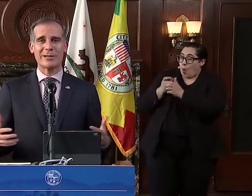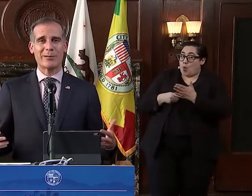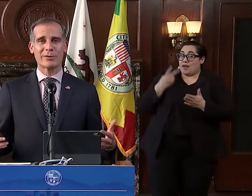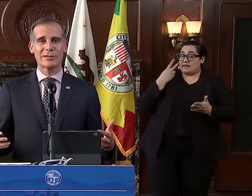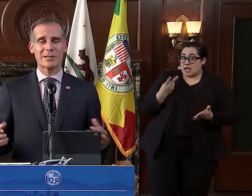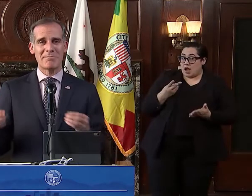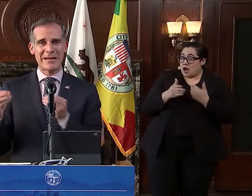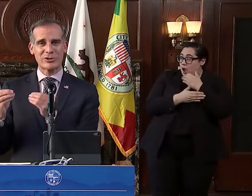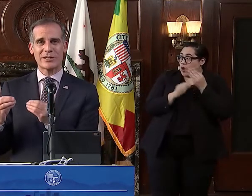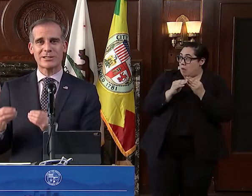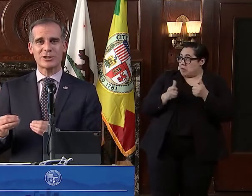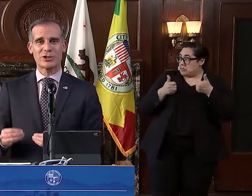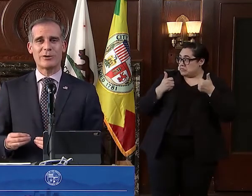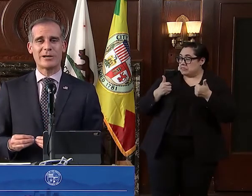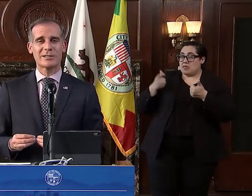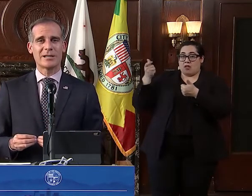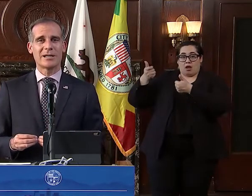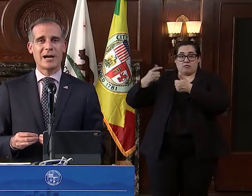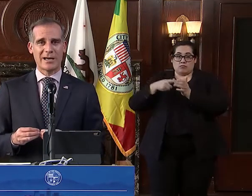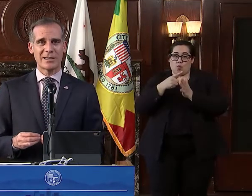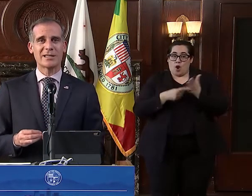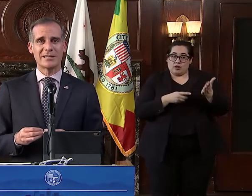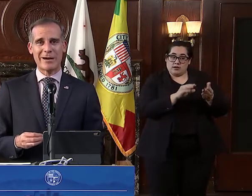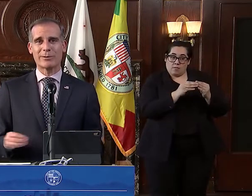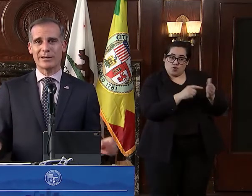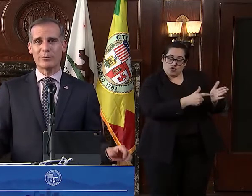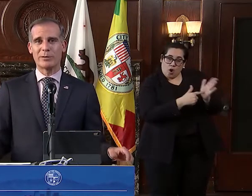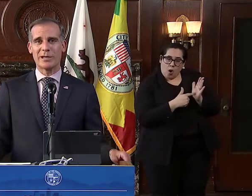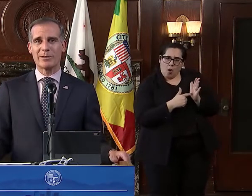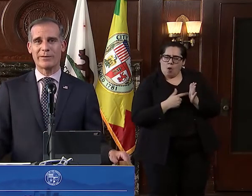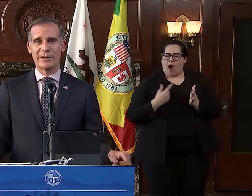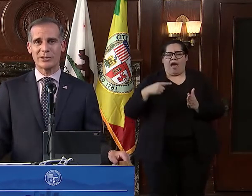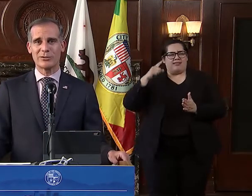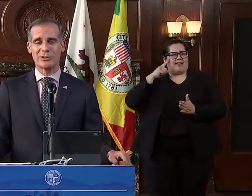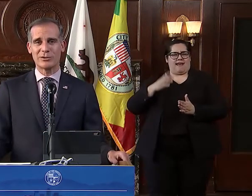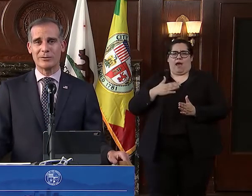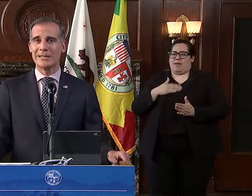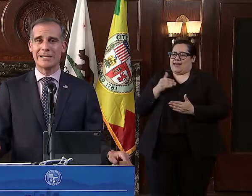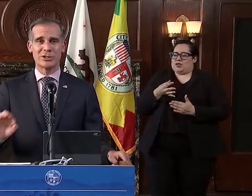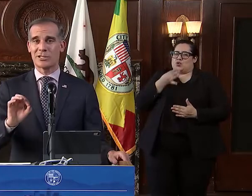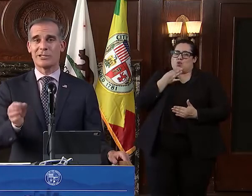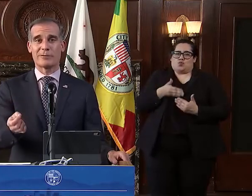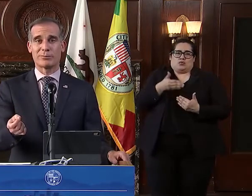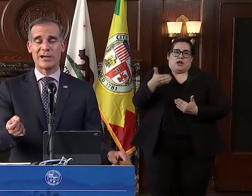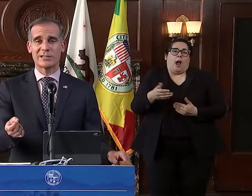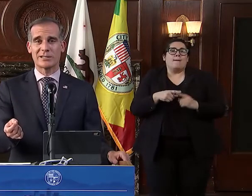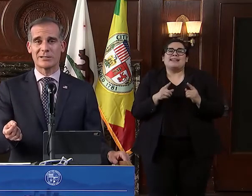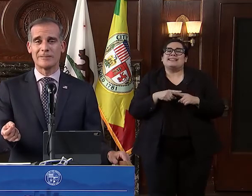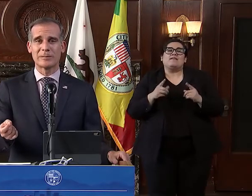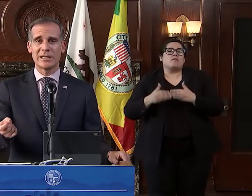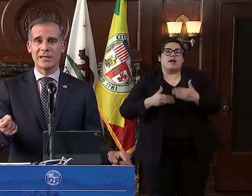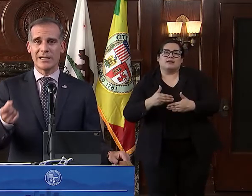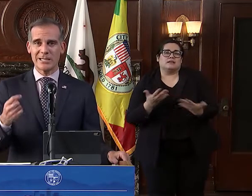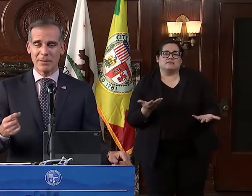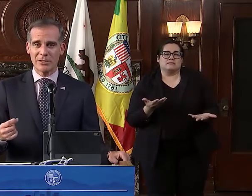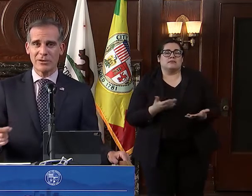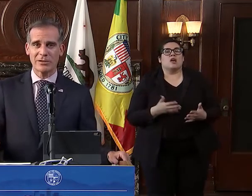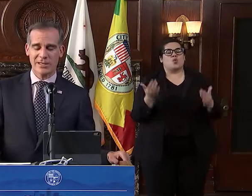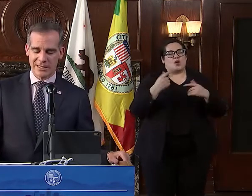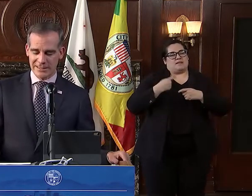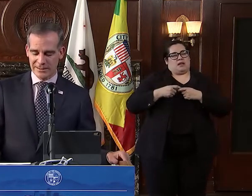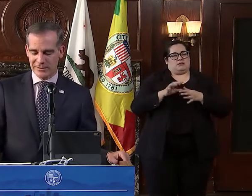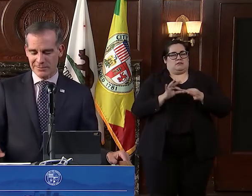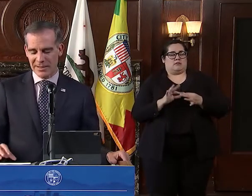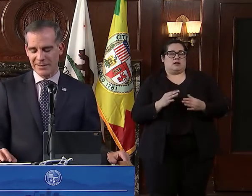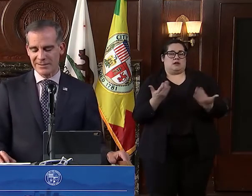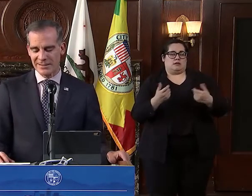the county numbers, the metrics show us, I think that relief will be coming very soon too. It's just a different process. So, en español yo